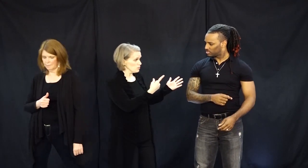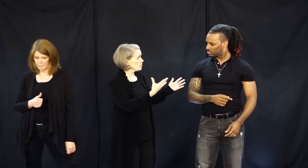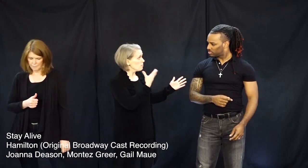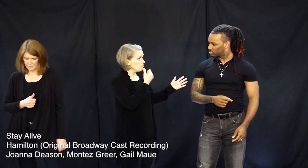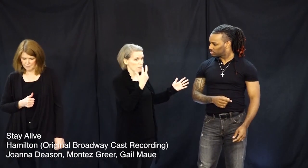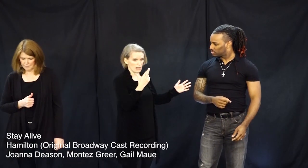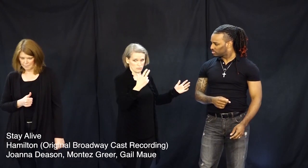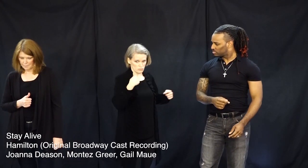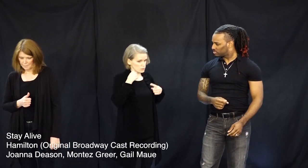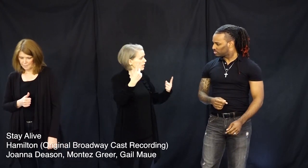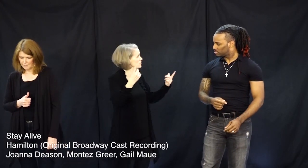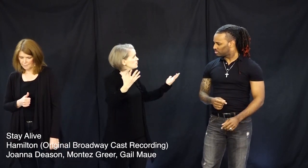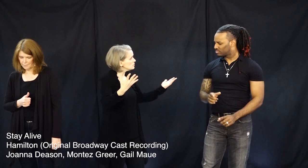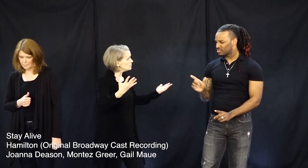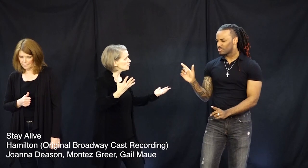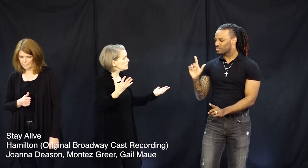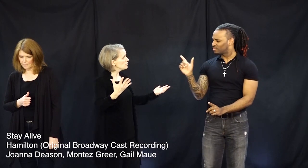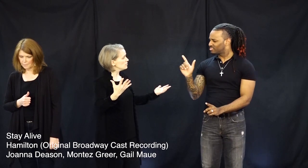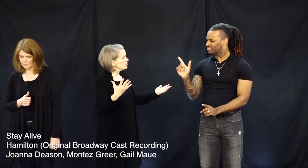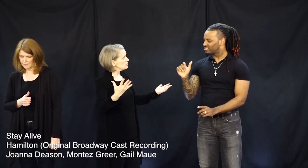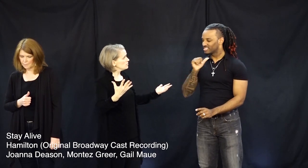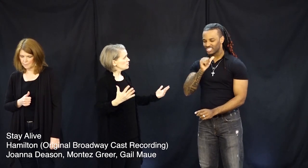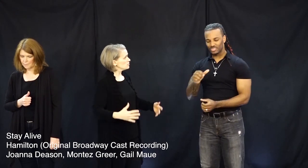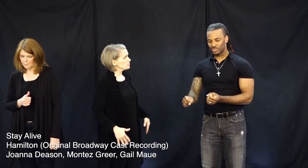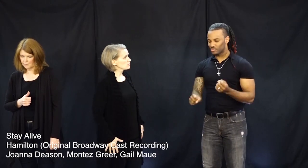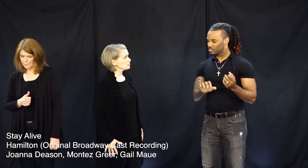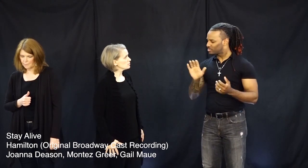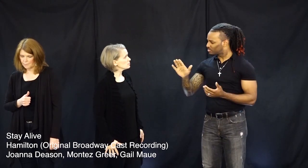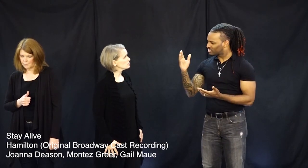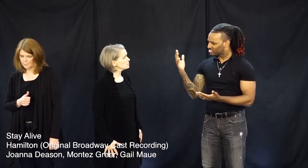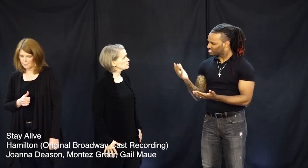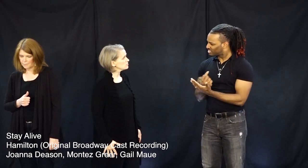got. Lawrence, do not throw away your shot.